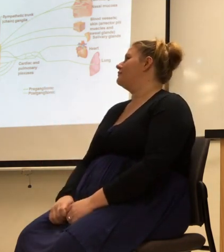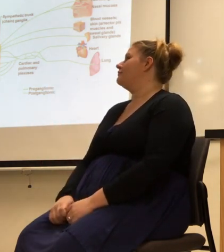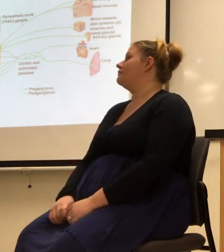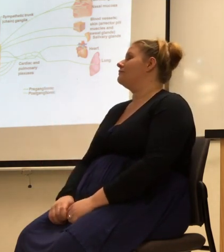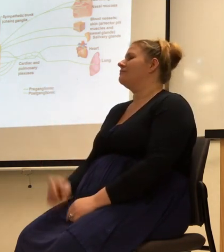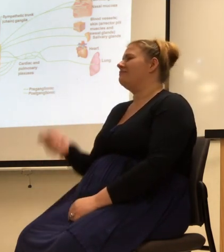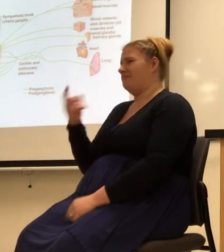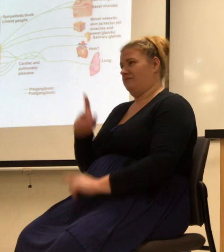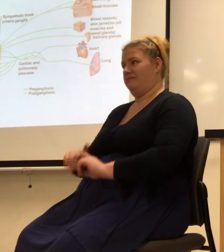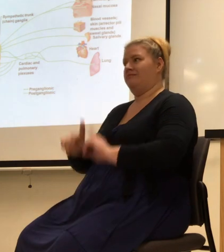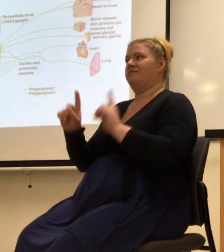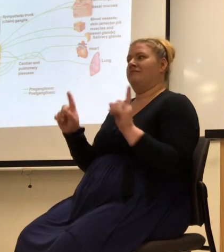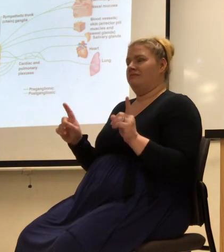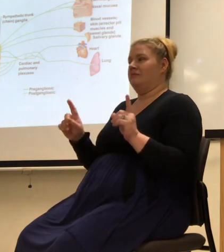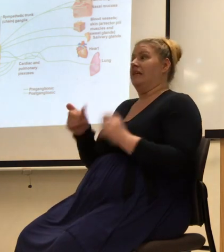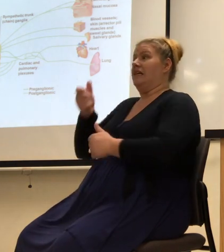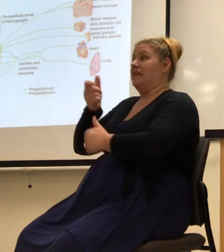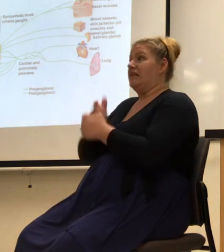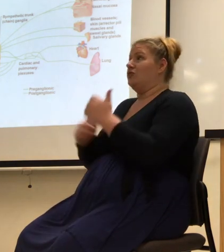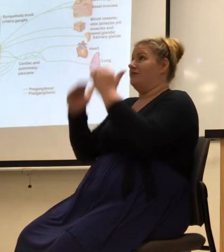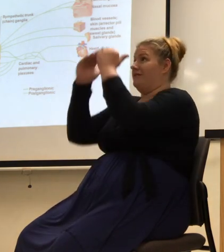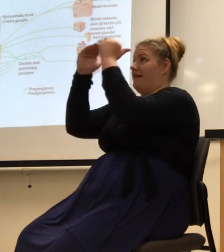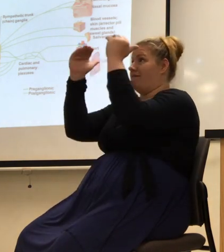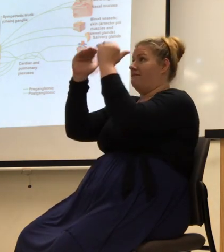However, there's a ganglion at each level,